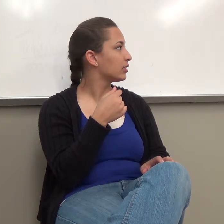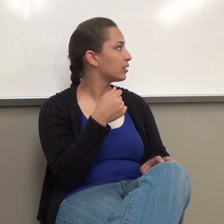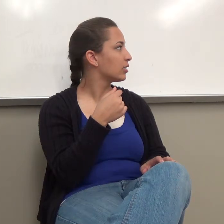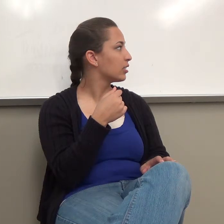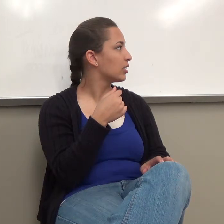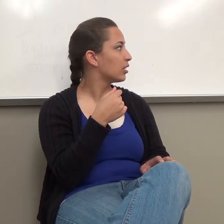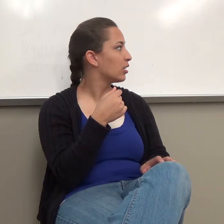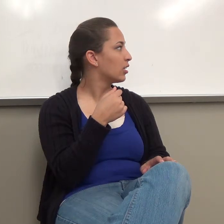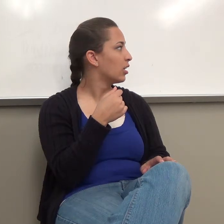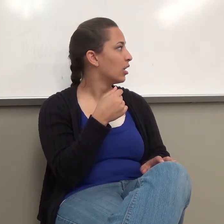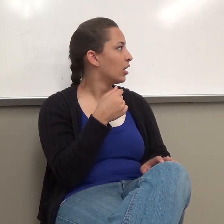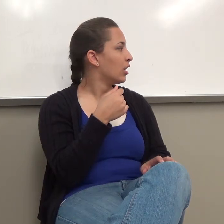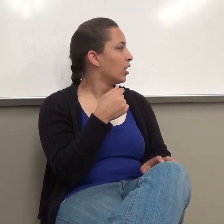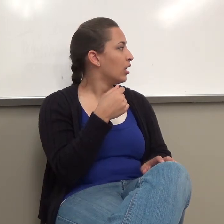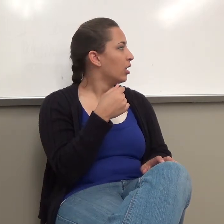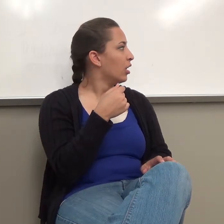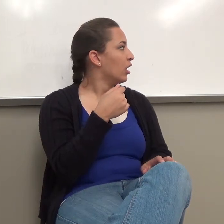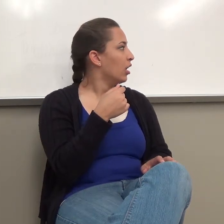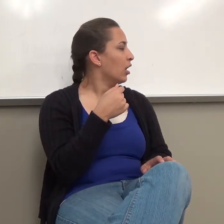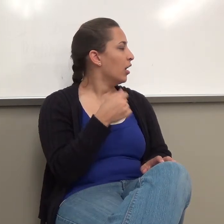doesn't like the erase all the way.